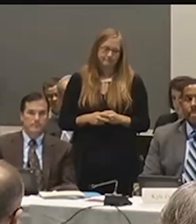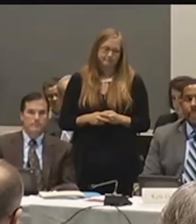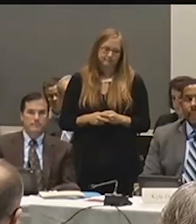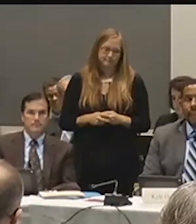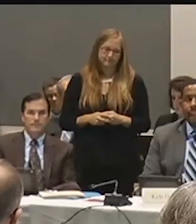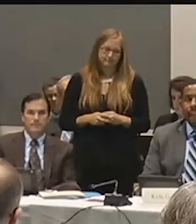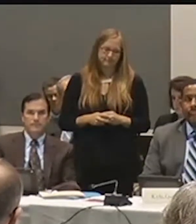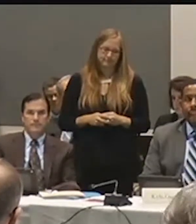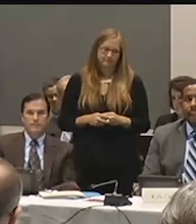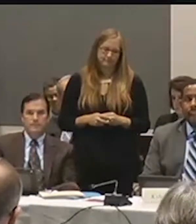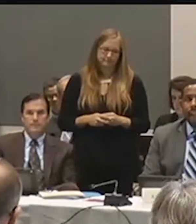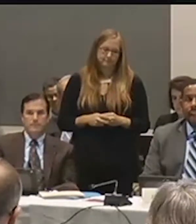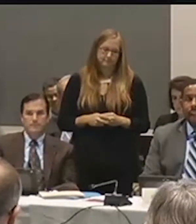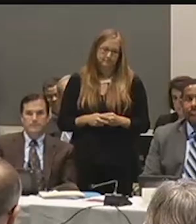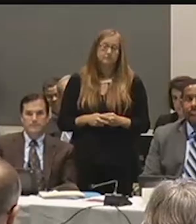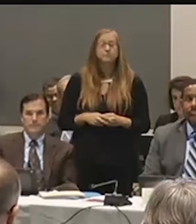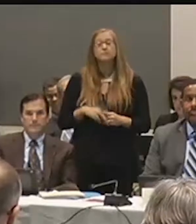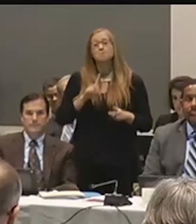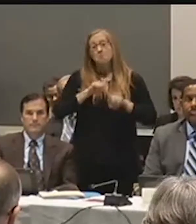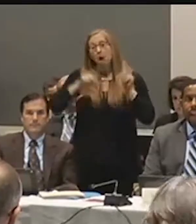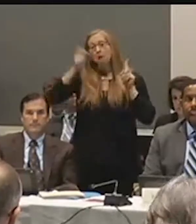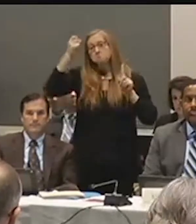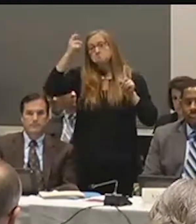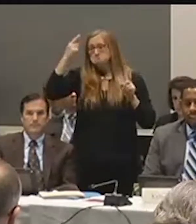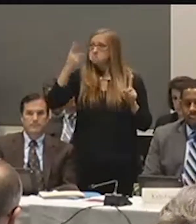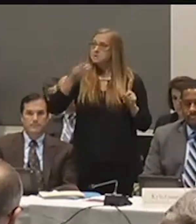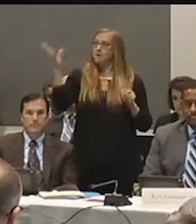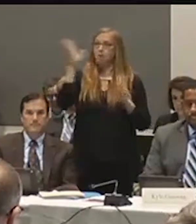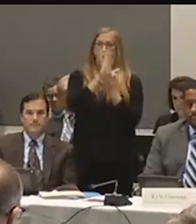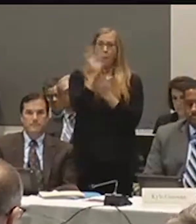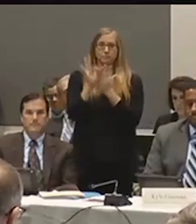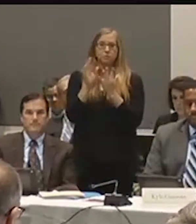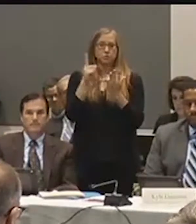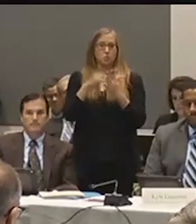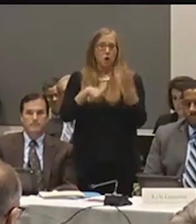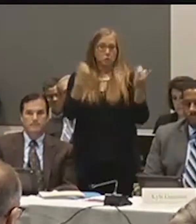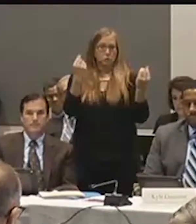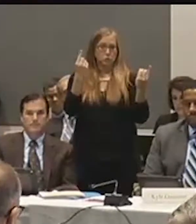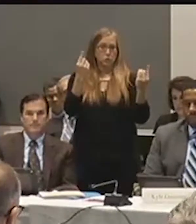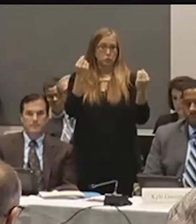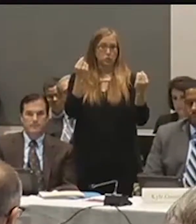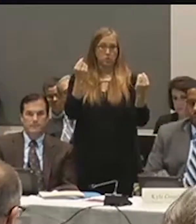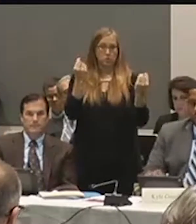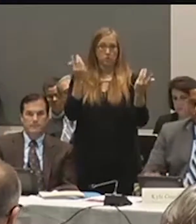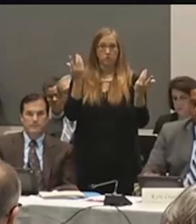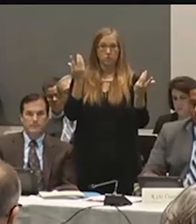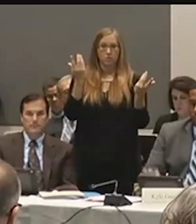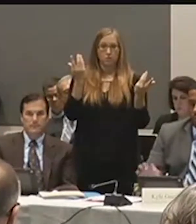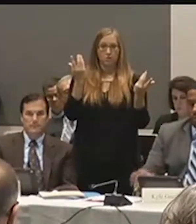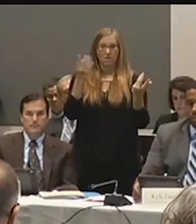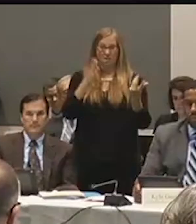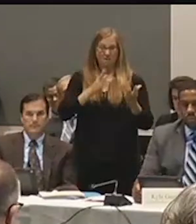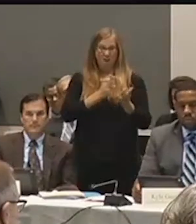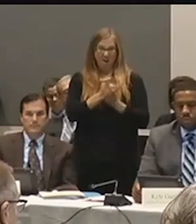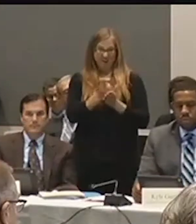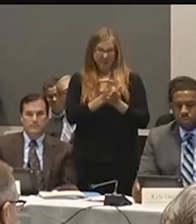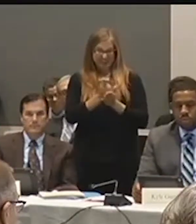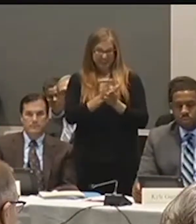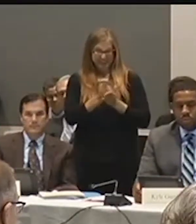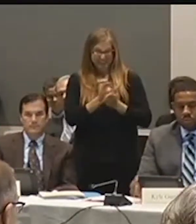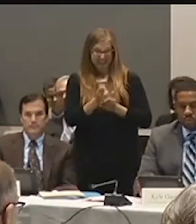There are a number of things that I think can be done. When we look at the cost structure, bluntly, I don't think we have any idea of